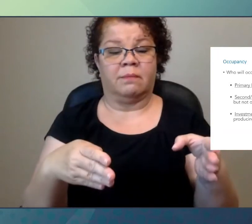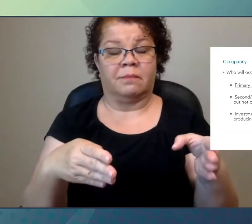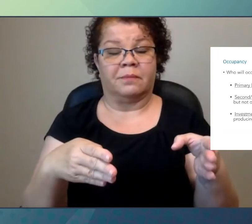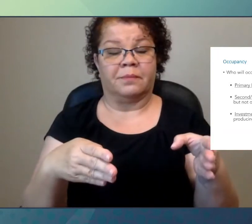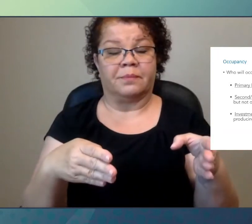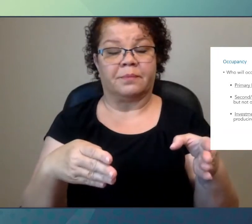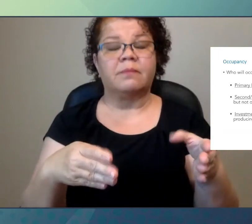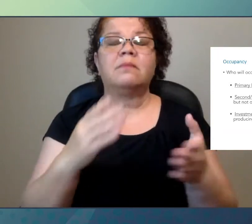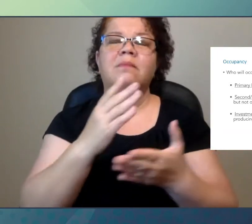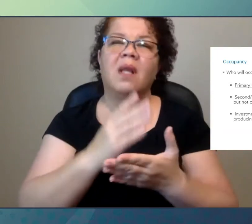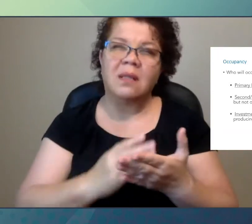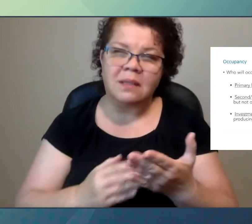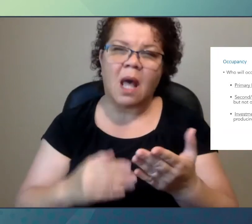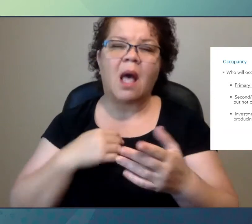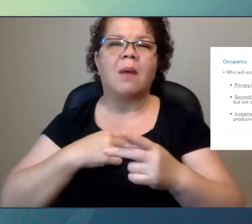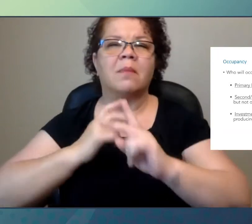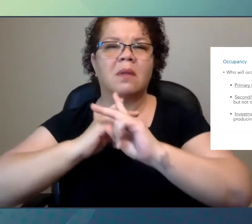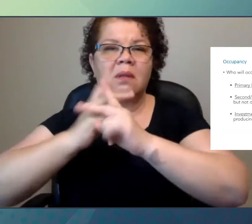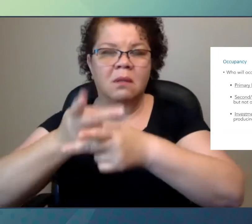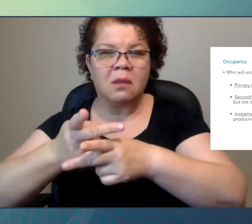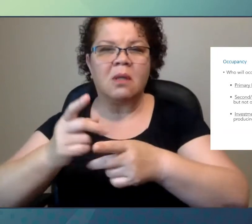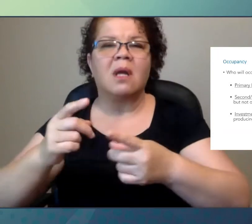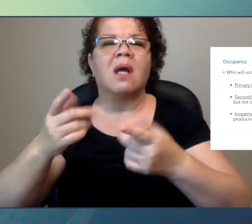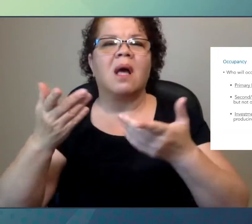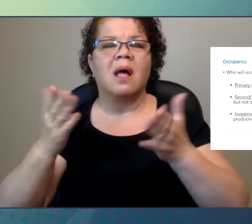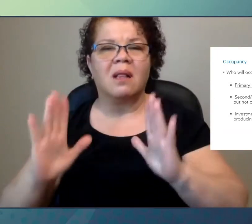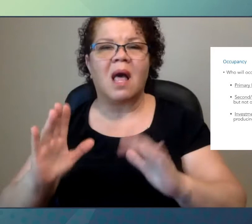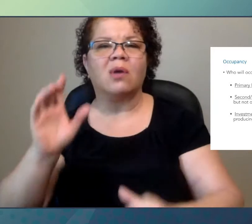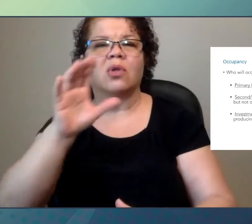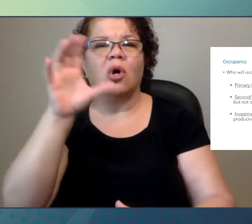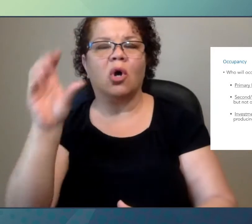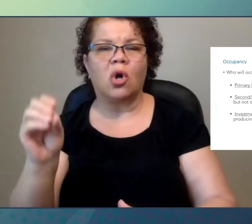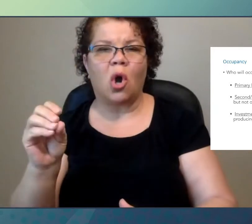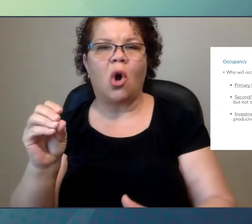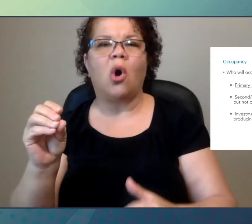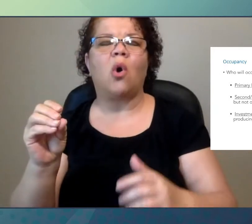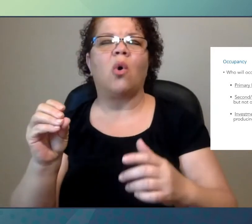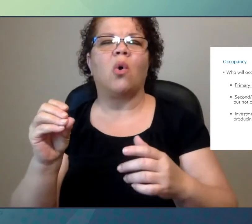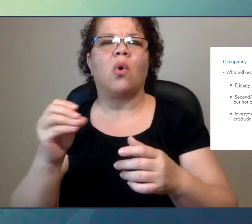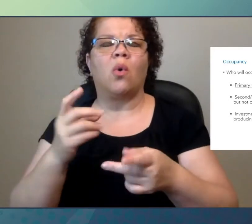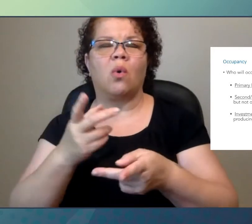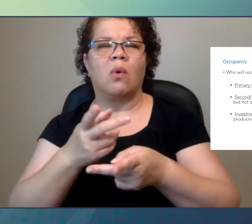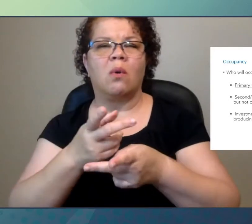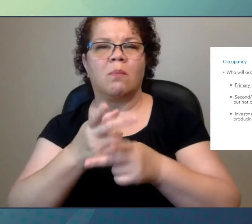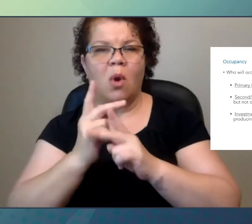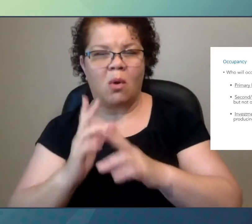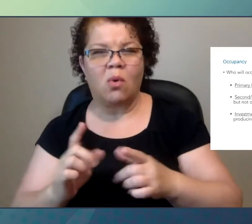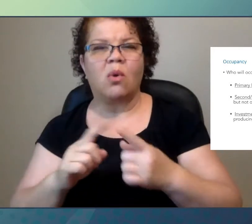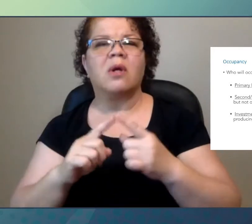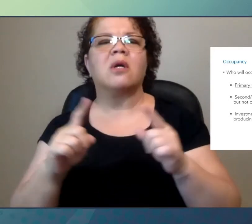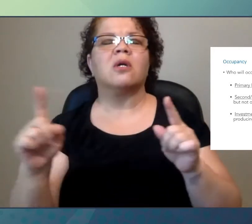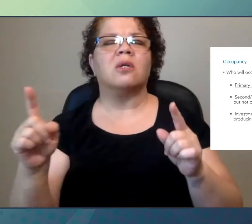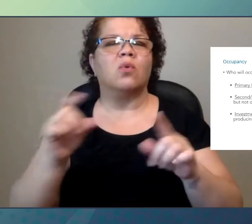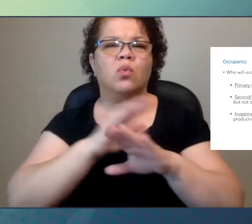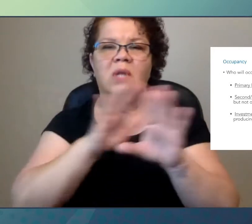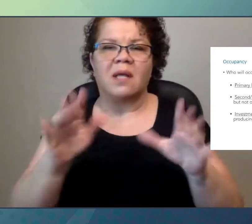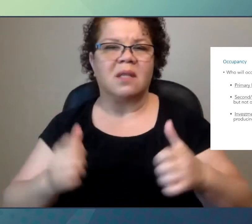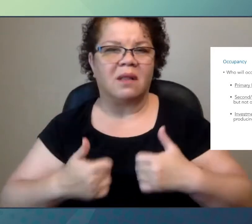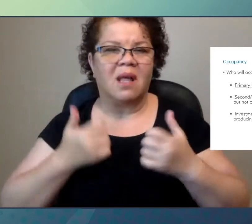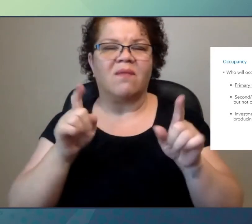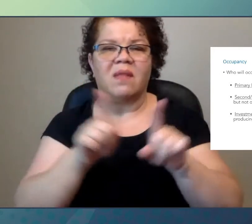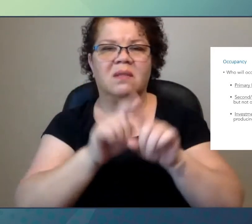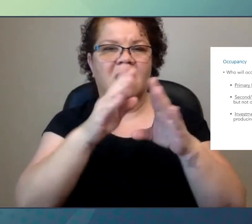Some lenders allow a co-borrower that will not live on the property to be on the loan as well.